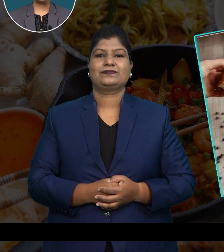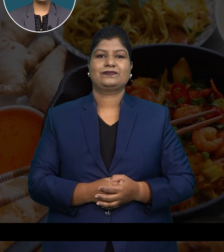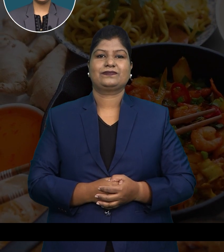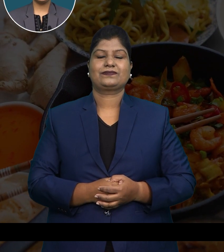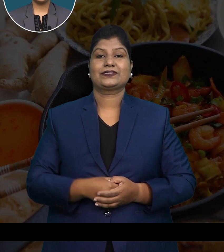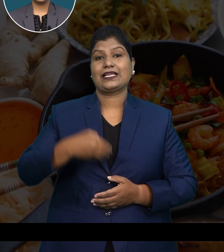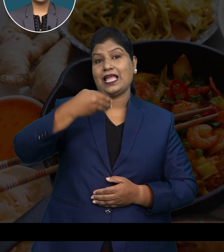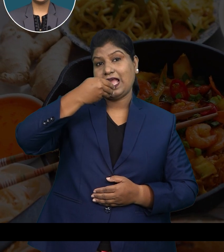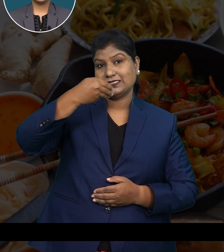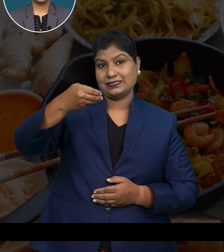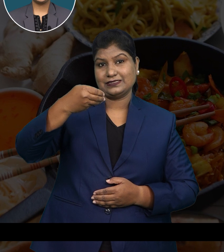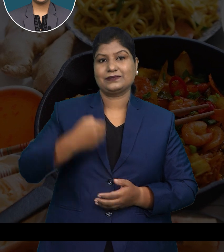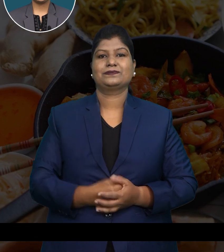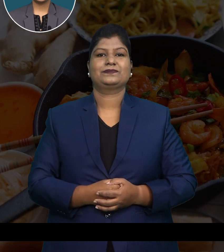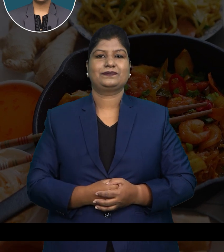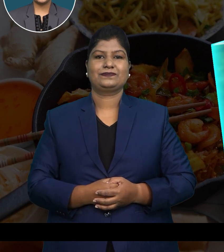pizza,